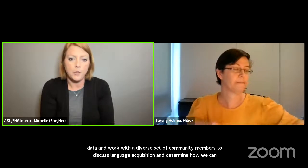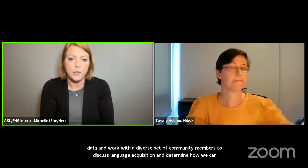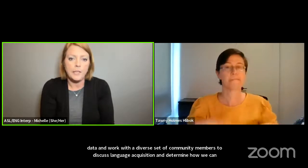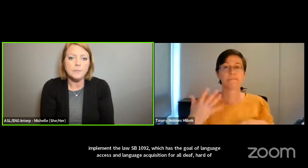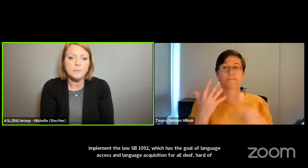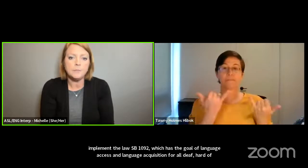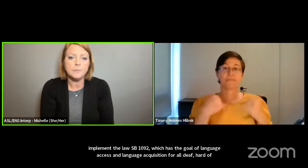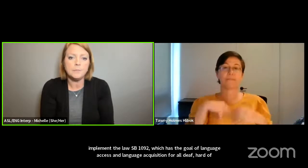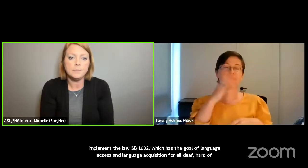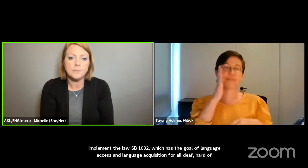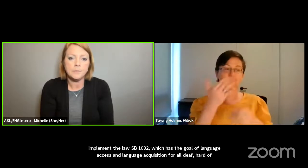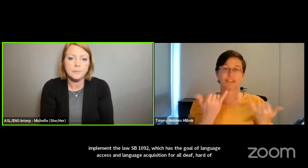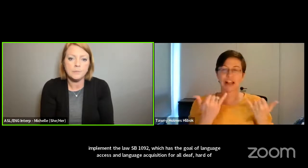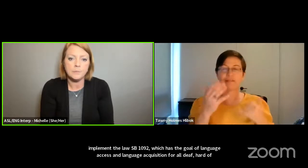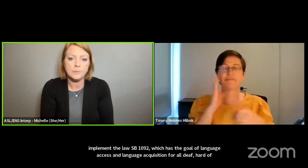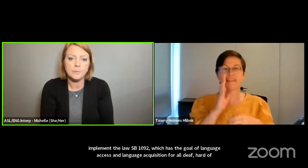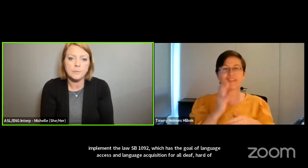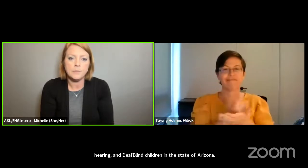Slide 3